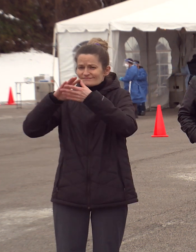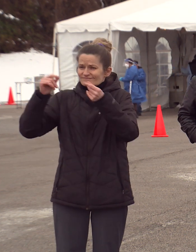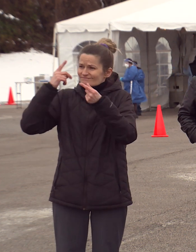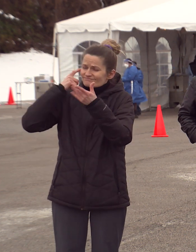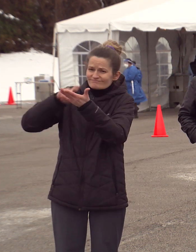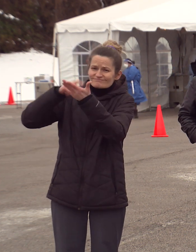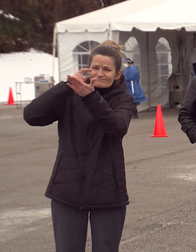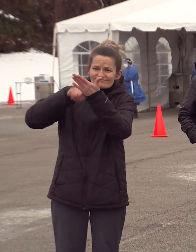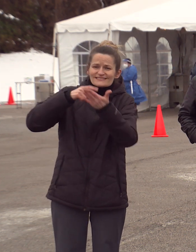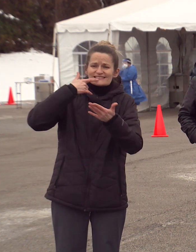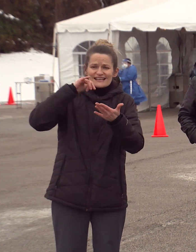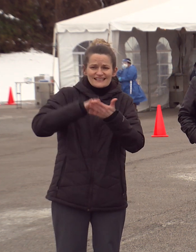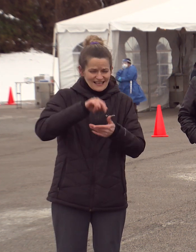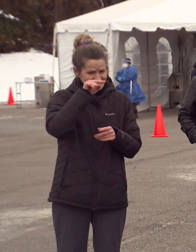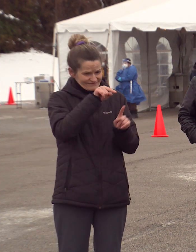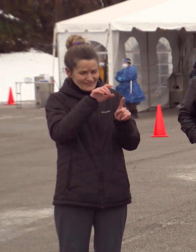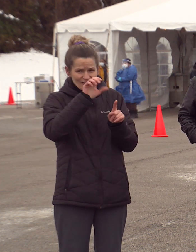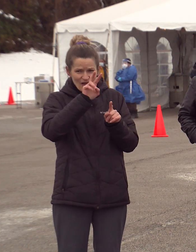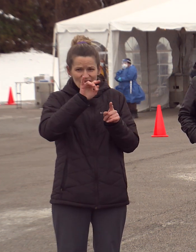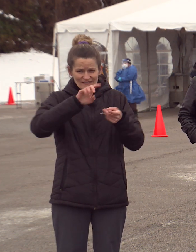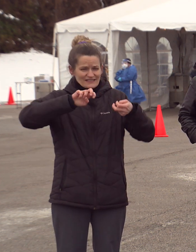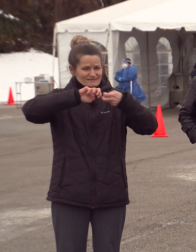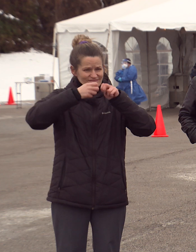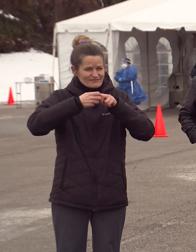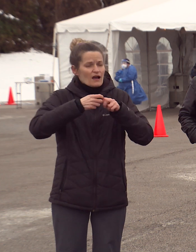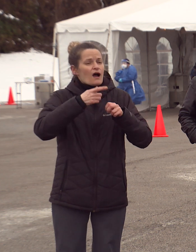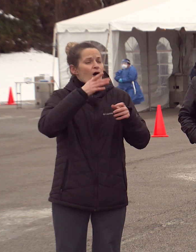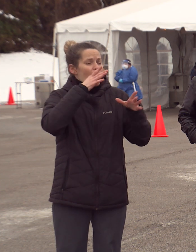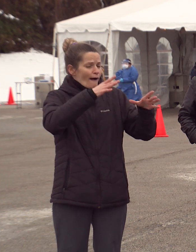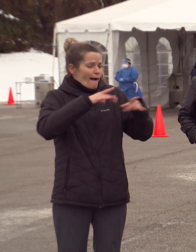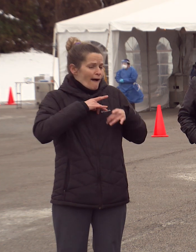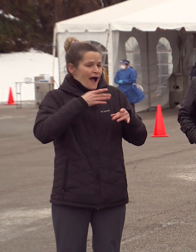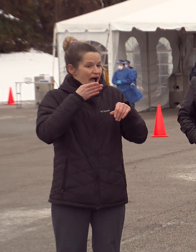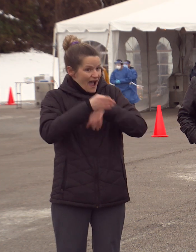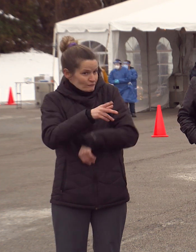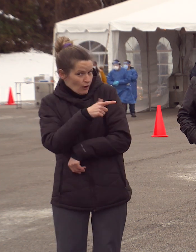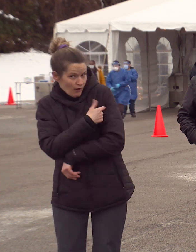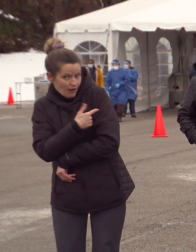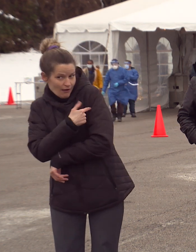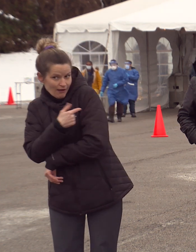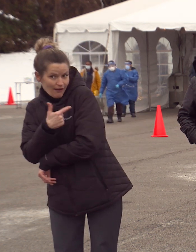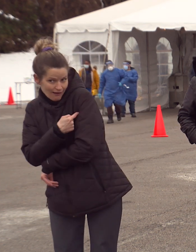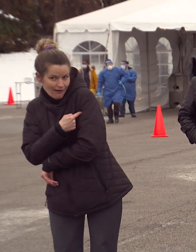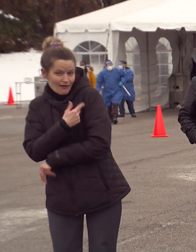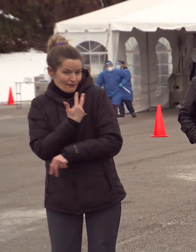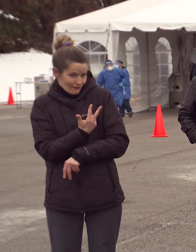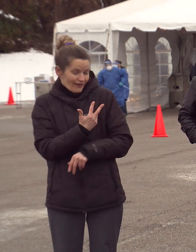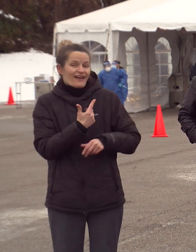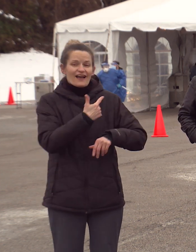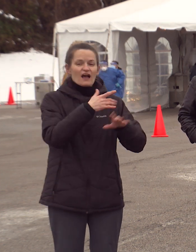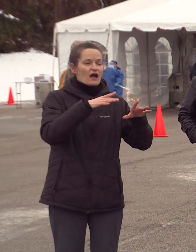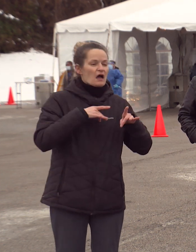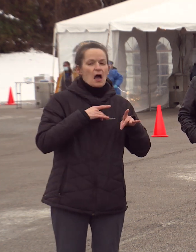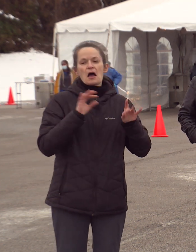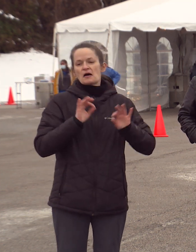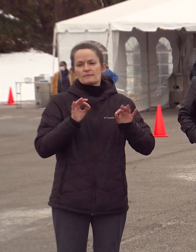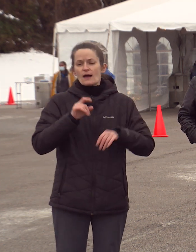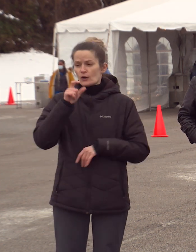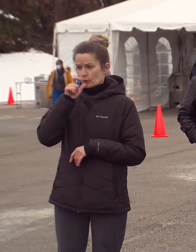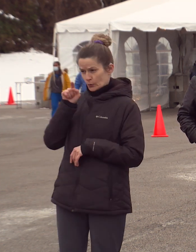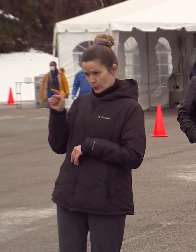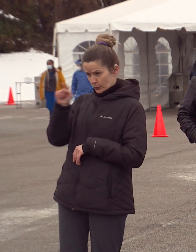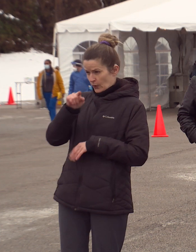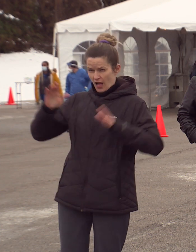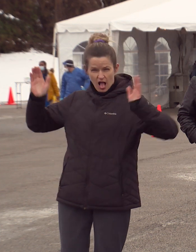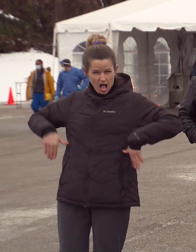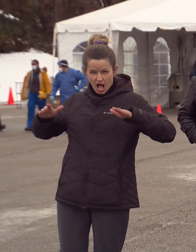even though those symptoms are milder, our most vulnerable populations, and especially our unvaccinated, are still being hospitalized in record numbers.